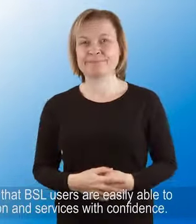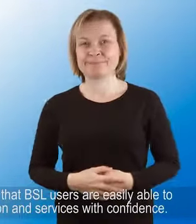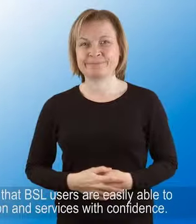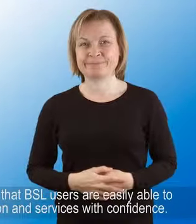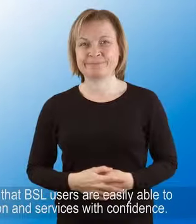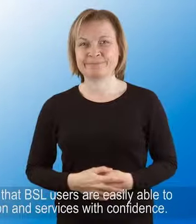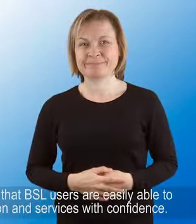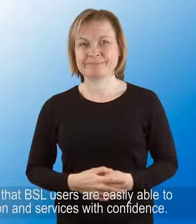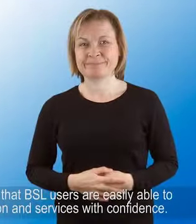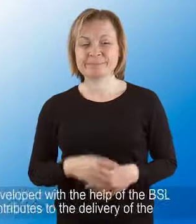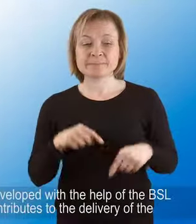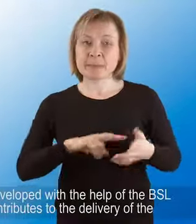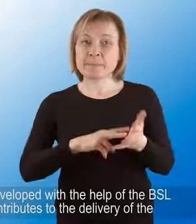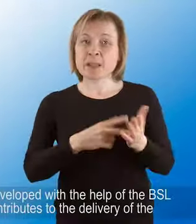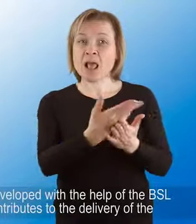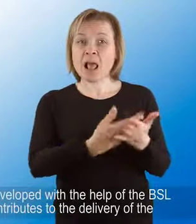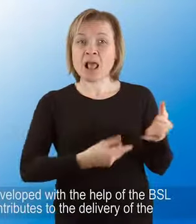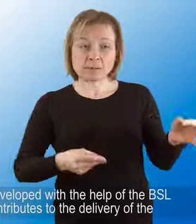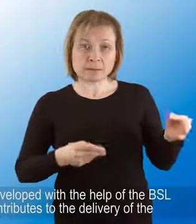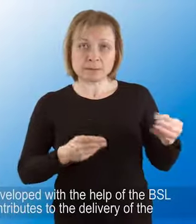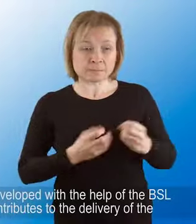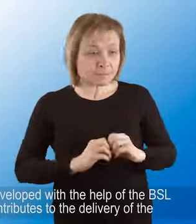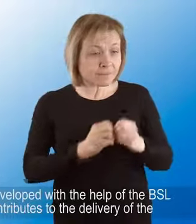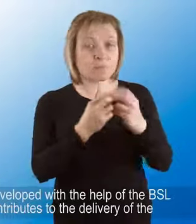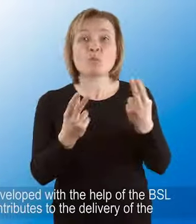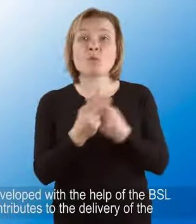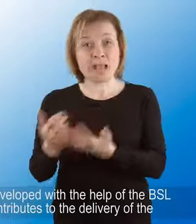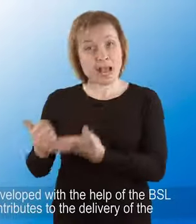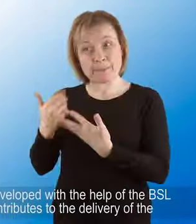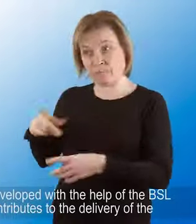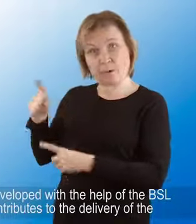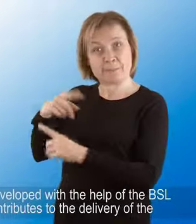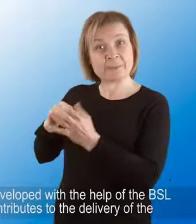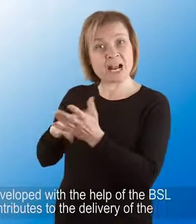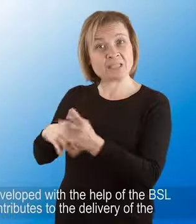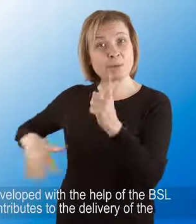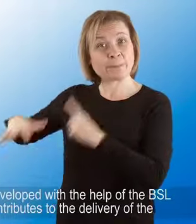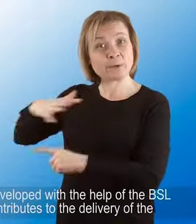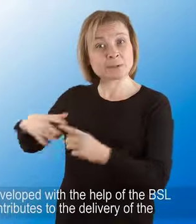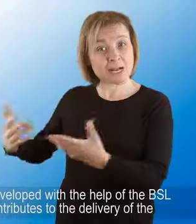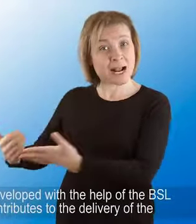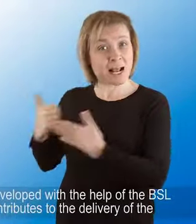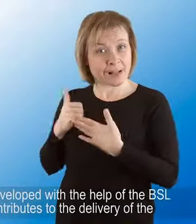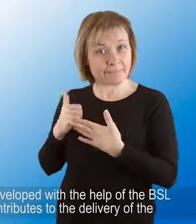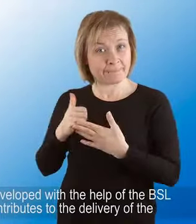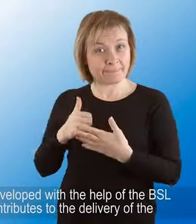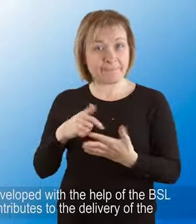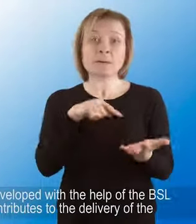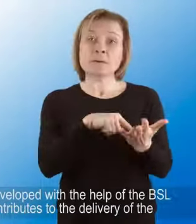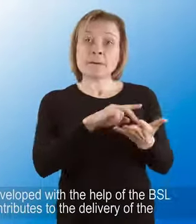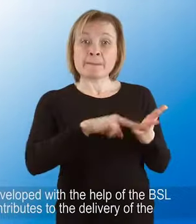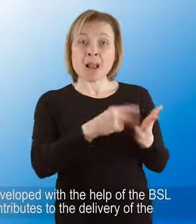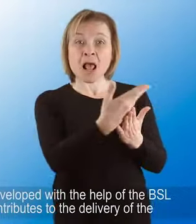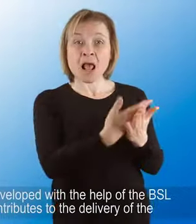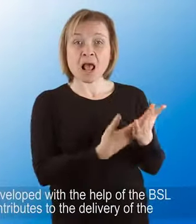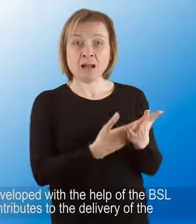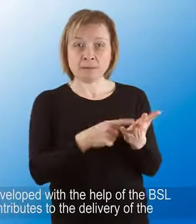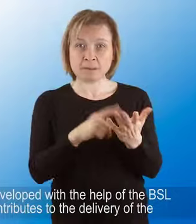been developed with the help of the BSL community and contributes to the delivery of the Scottish Government's BSL National